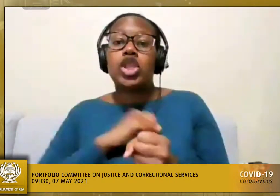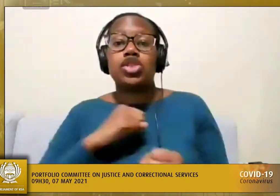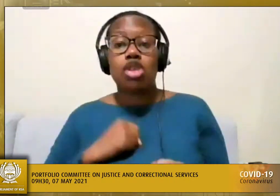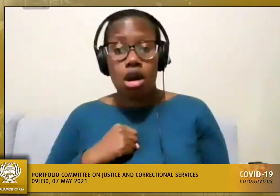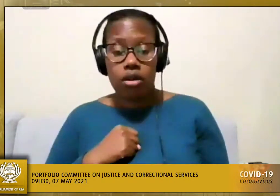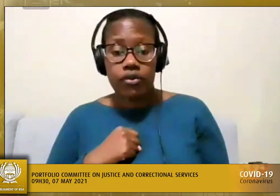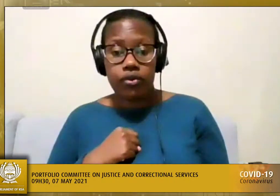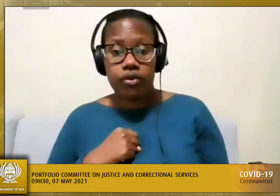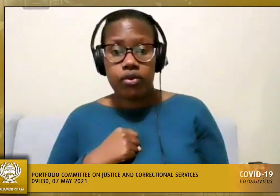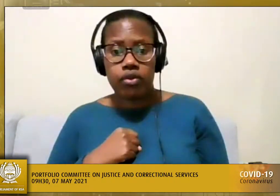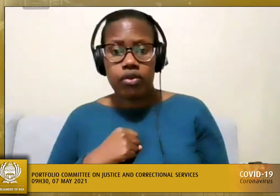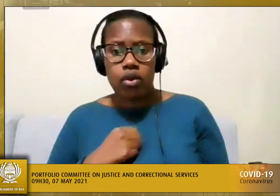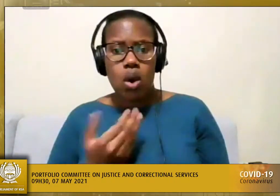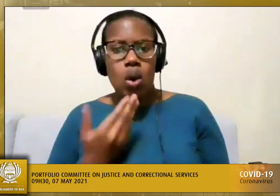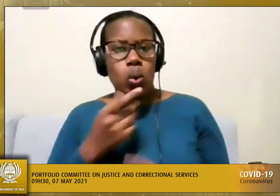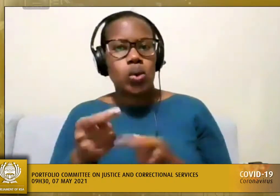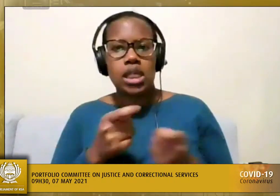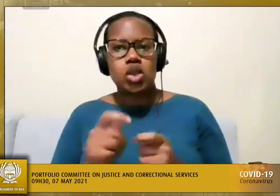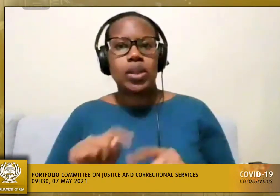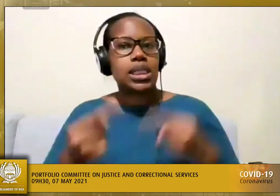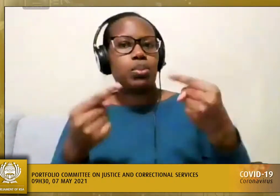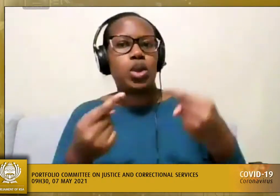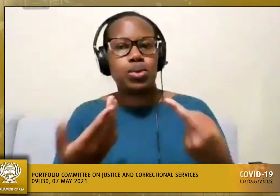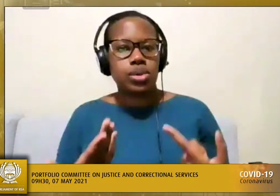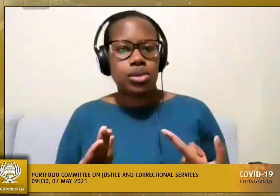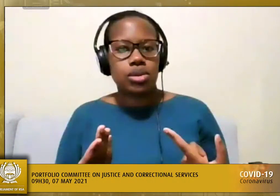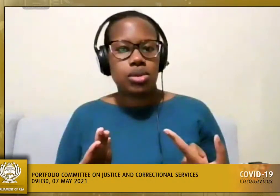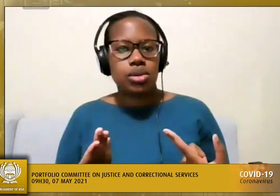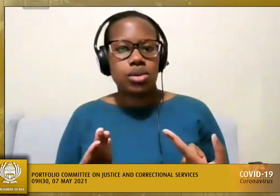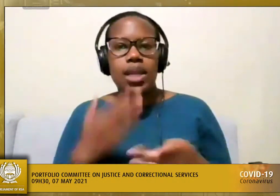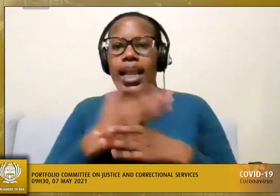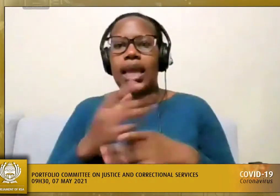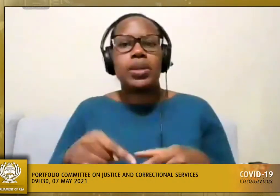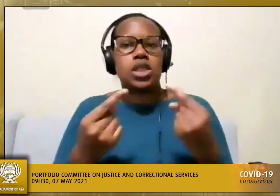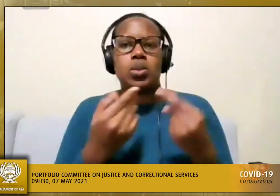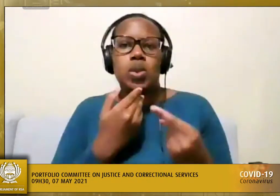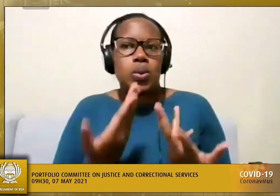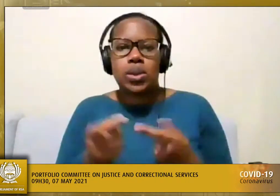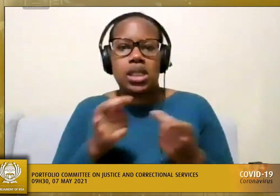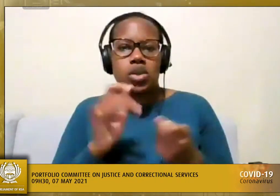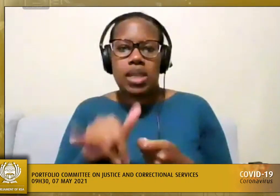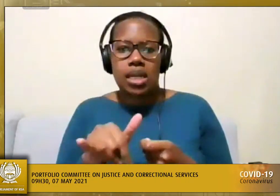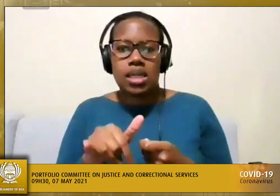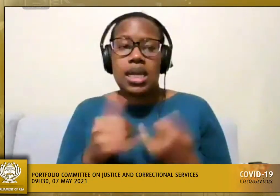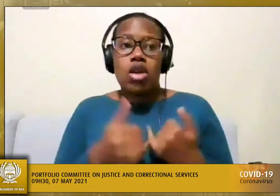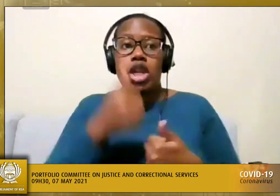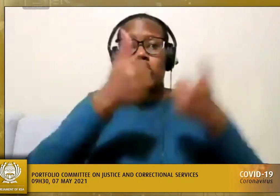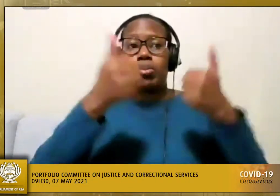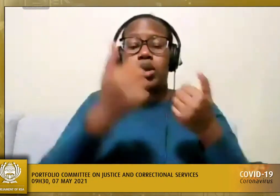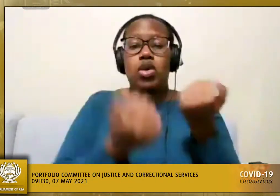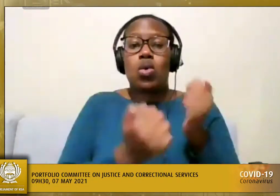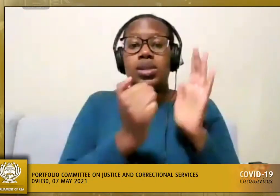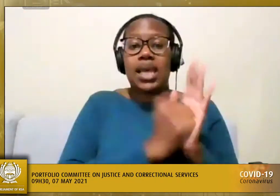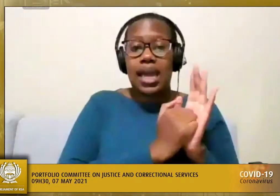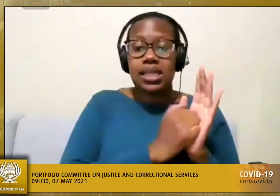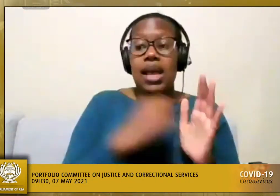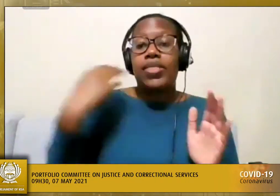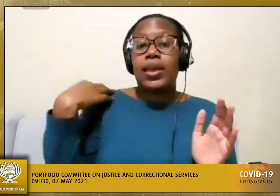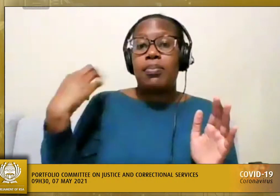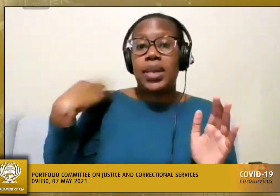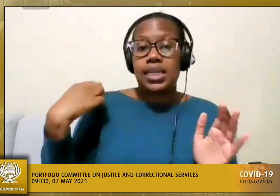who's going to deal with the disputes um the labor disputes I mean currently in the Superior Courts act it's the minister of points